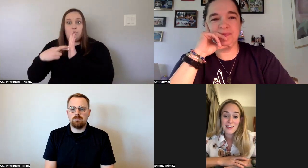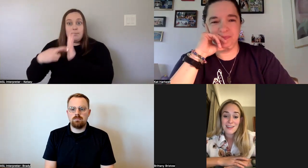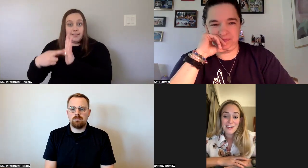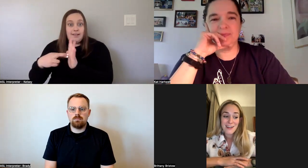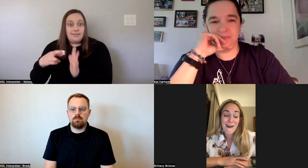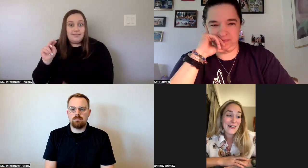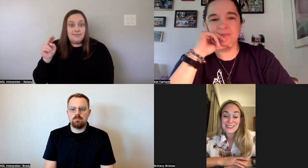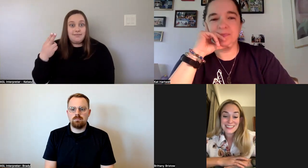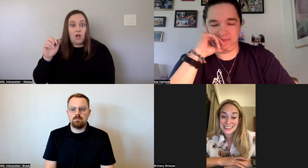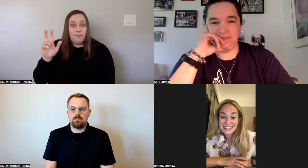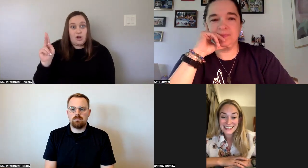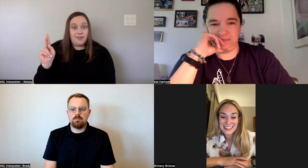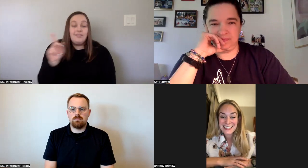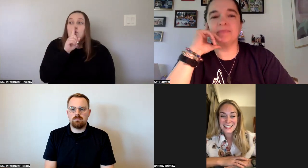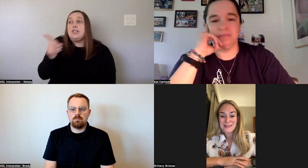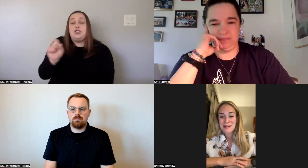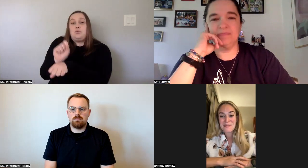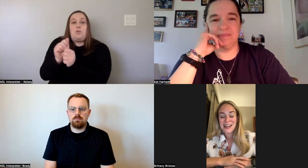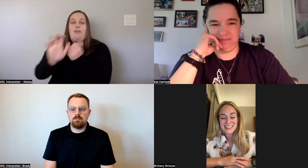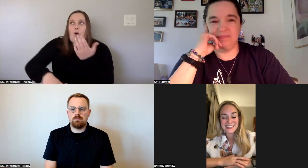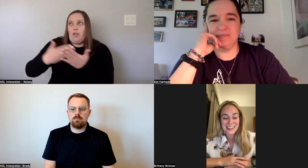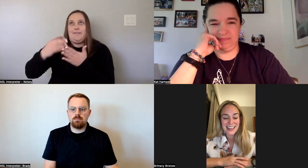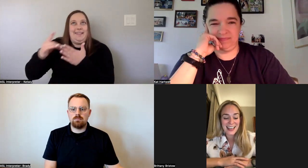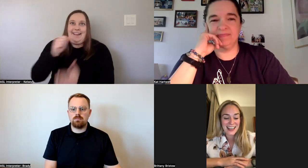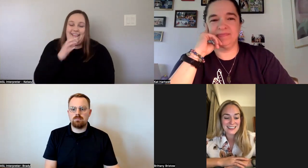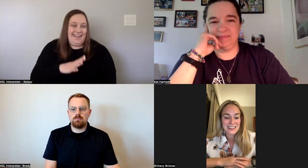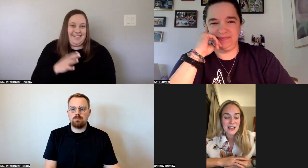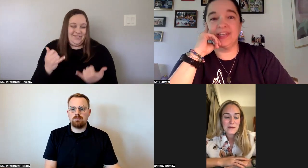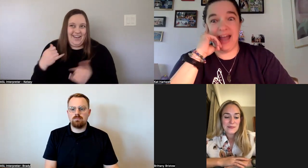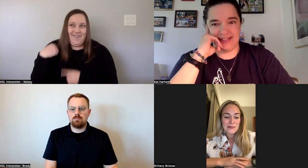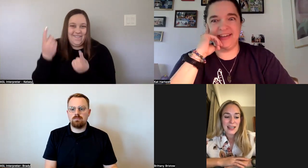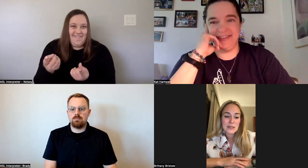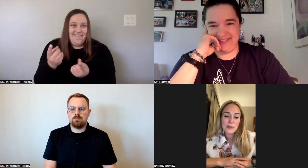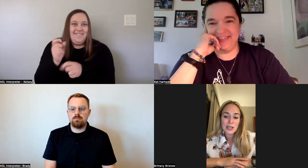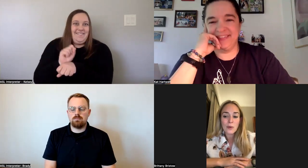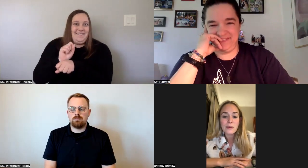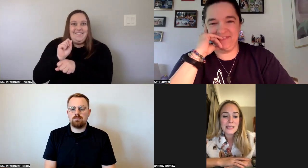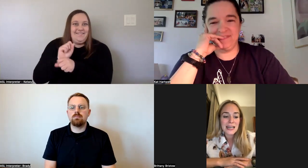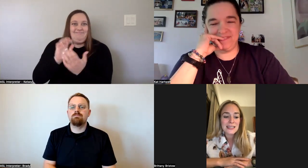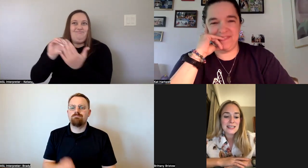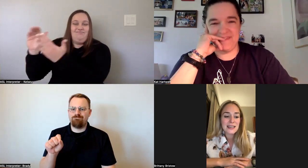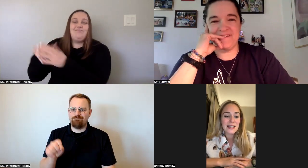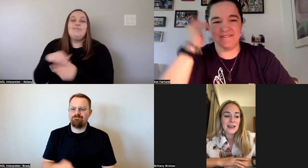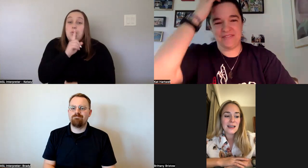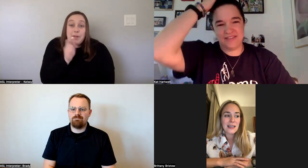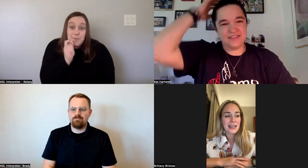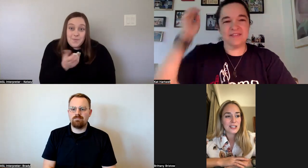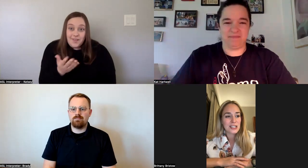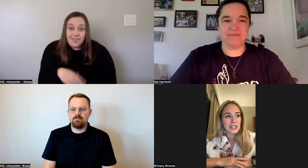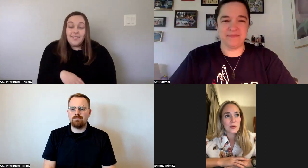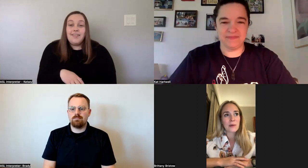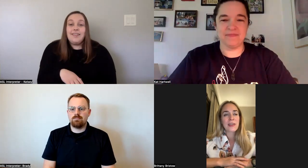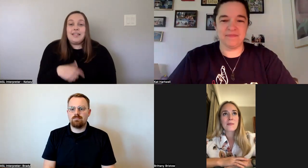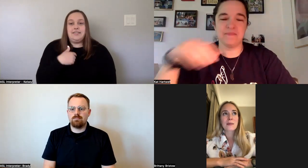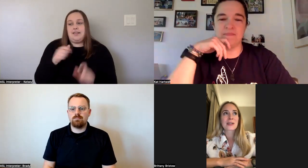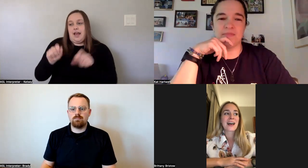with all of the leading ladies at this point practically, and Yeah. it's really cool because getting a